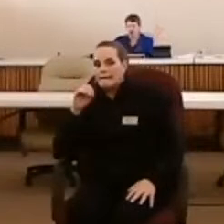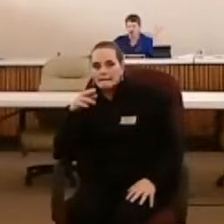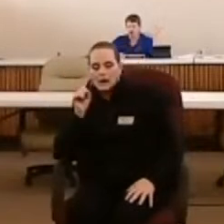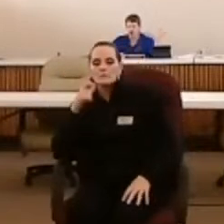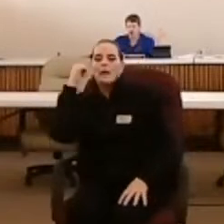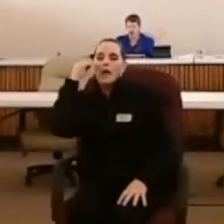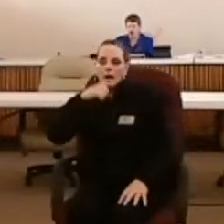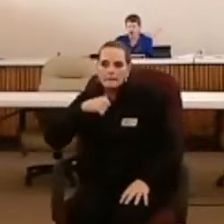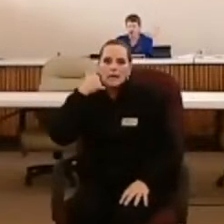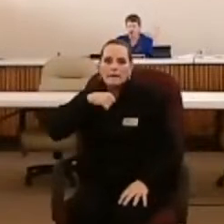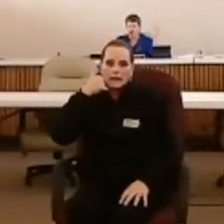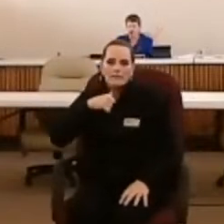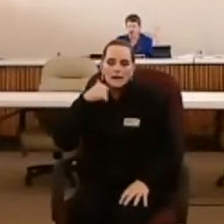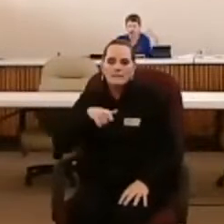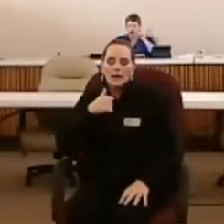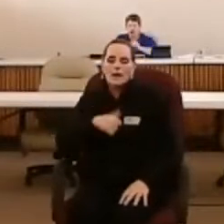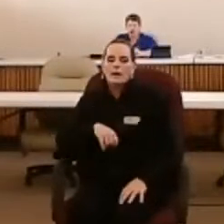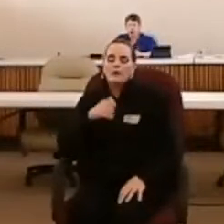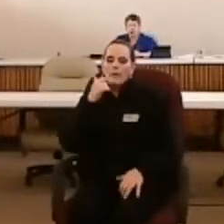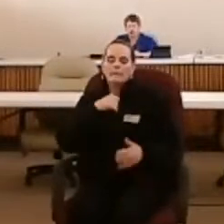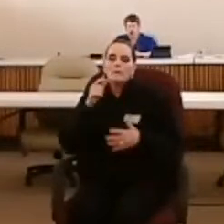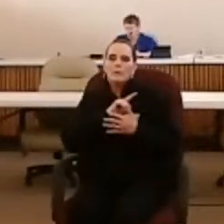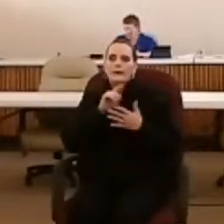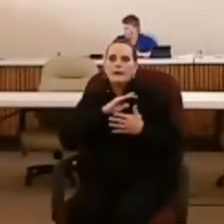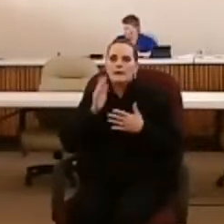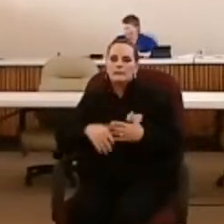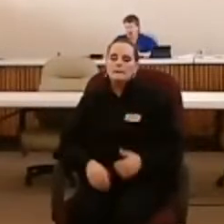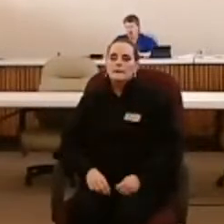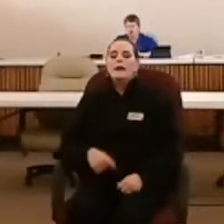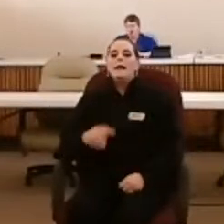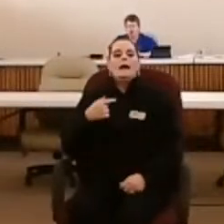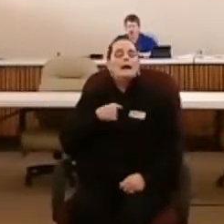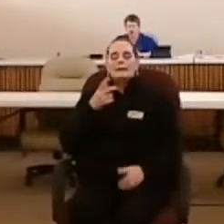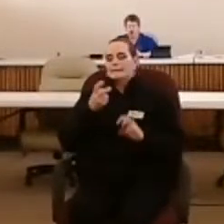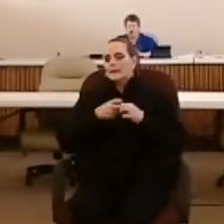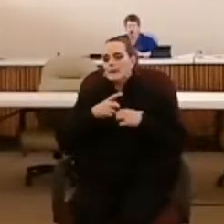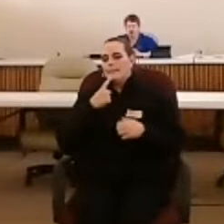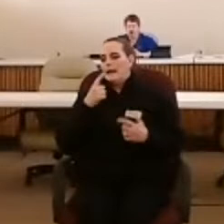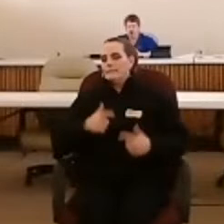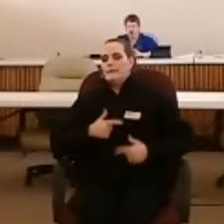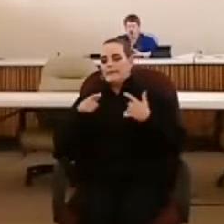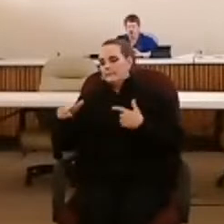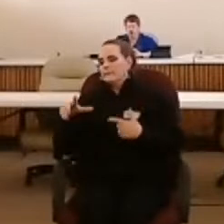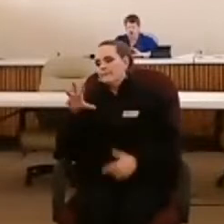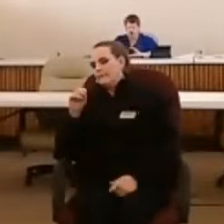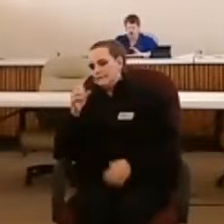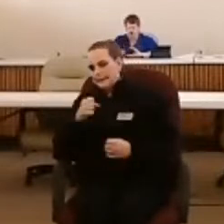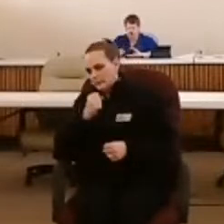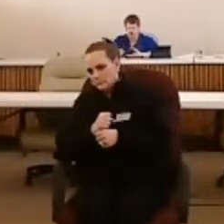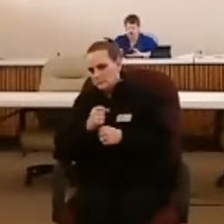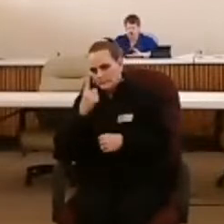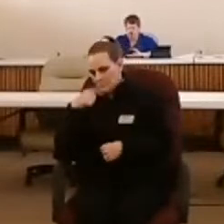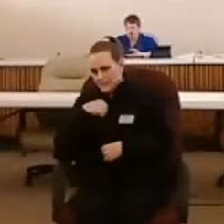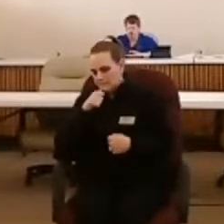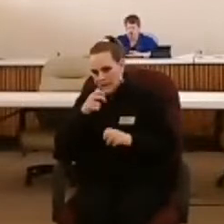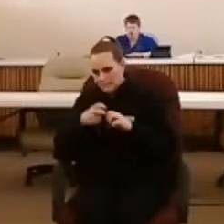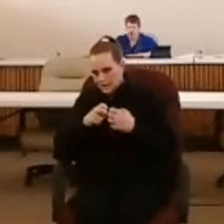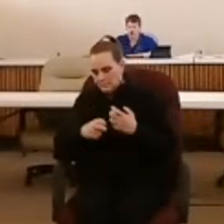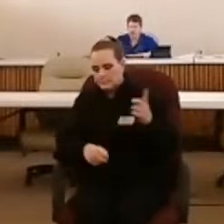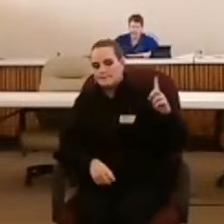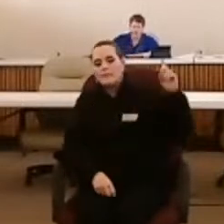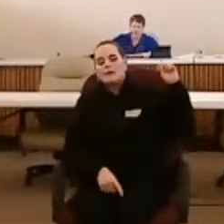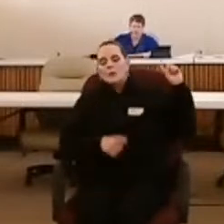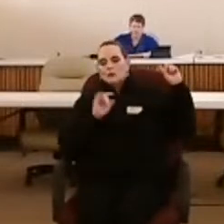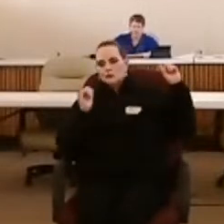every single day that's not a or every problem over single there. weekend. Like I said, I've been there Right. 50 years and it's. Right, so I'm hasn't just been an issue. saying, even if we say